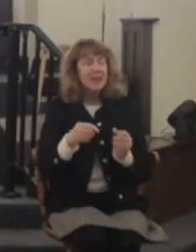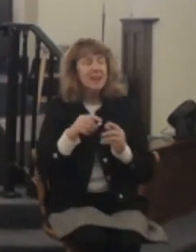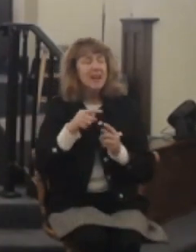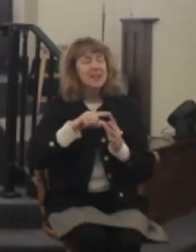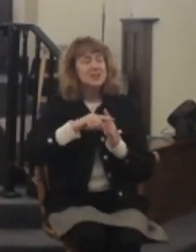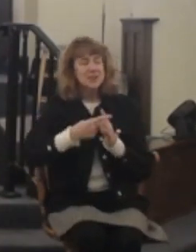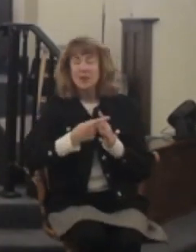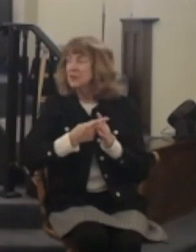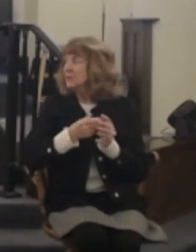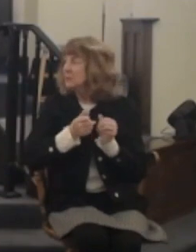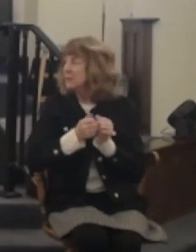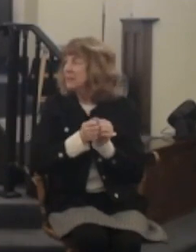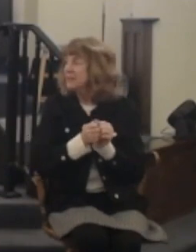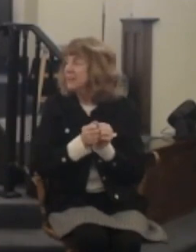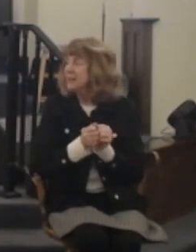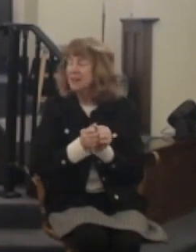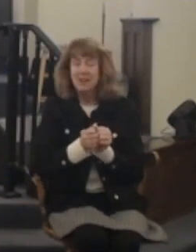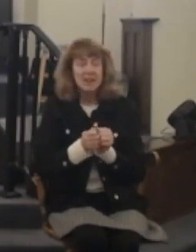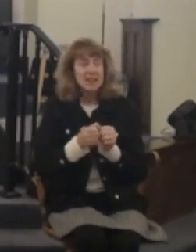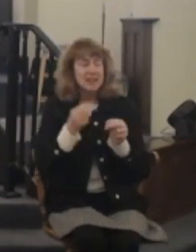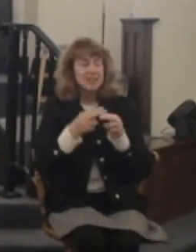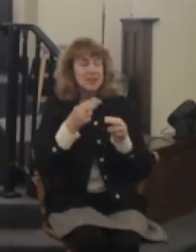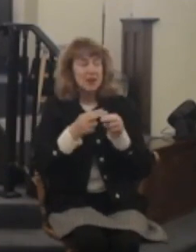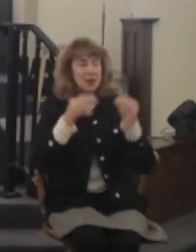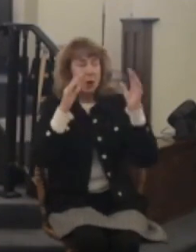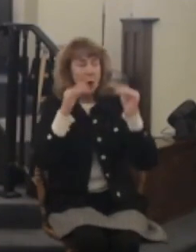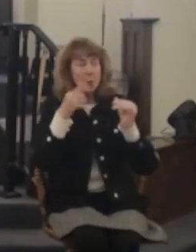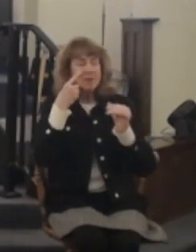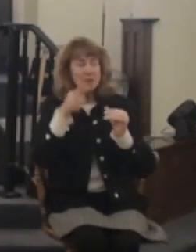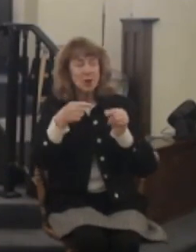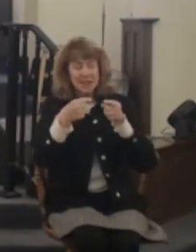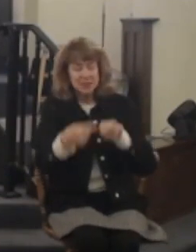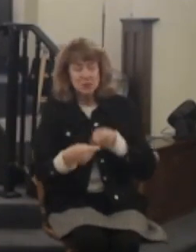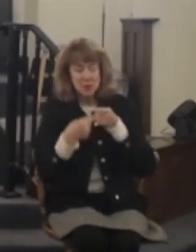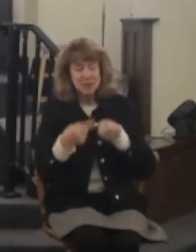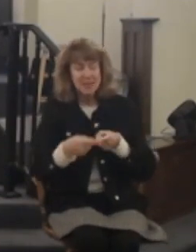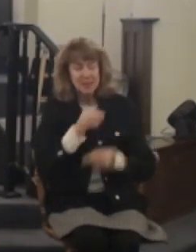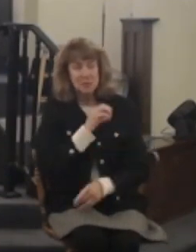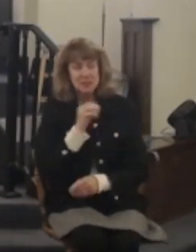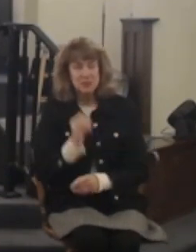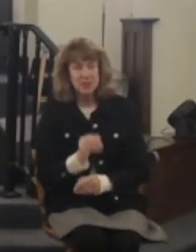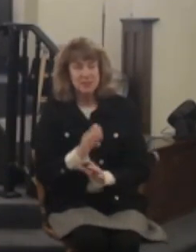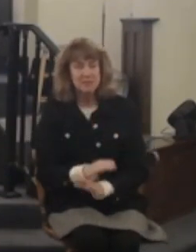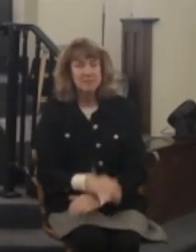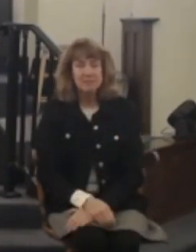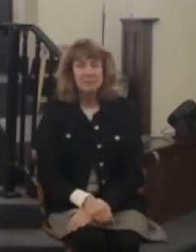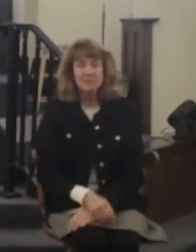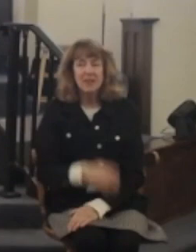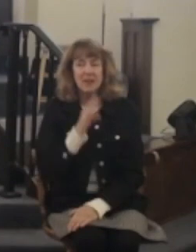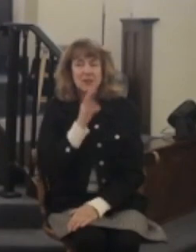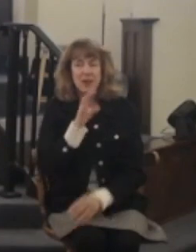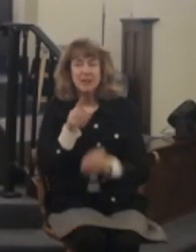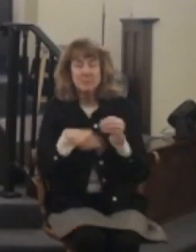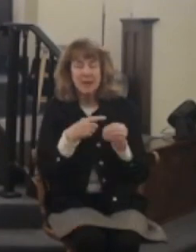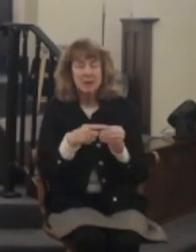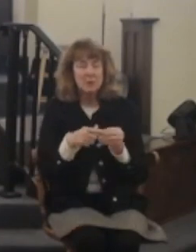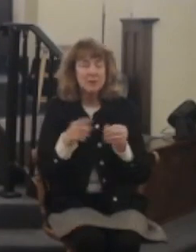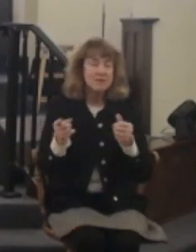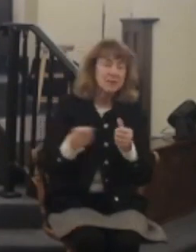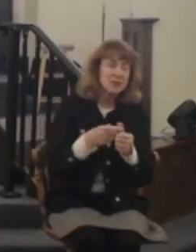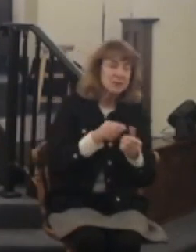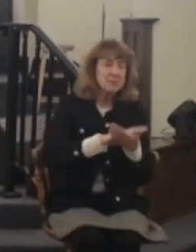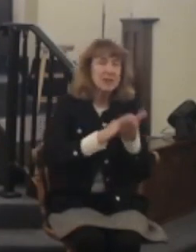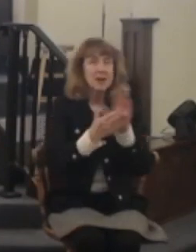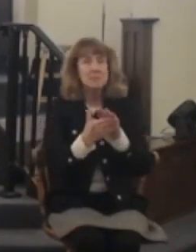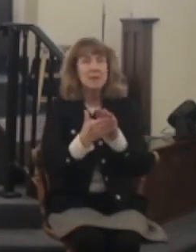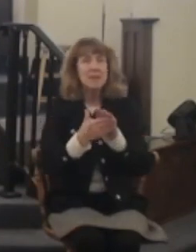of mine, and it was called A Hope for a Struggling Christian. And he was talking about when you first get saved and you're